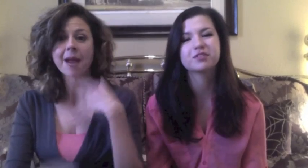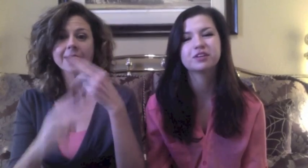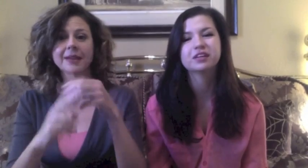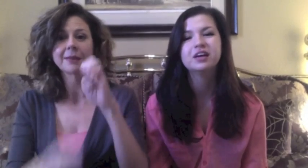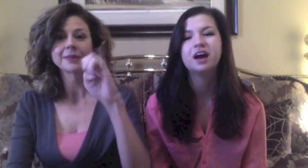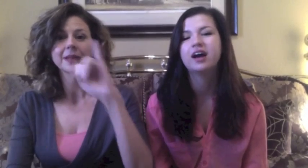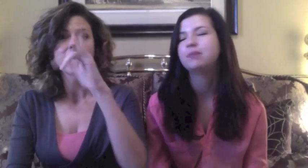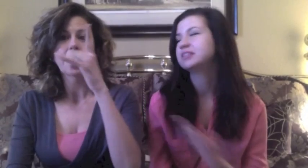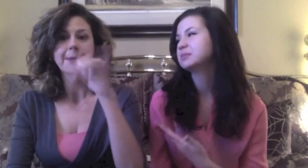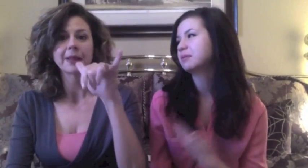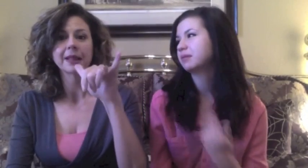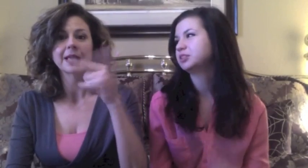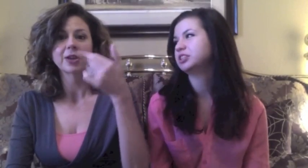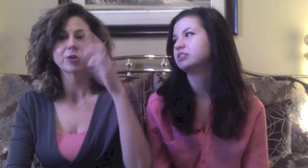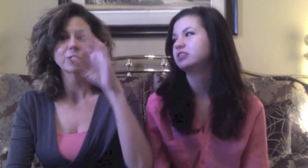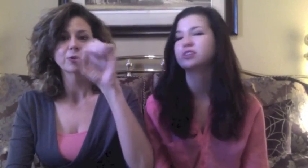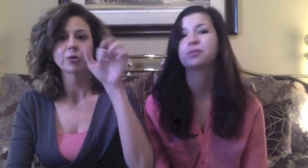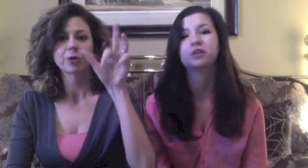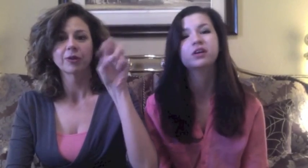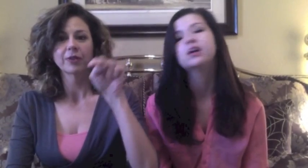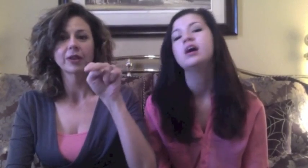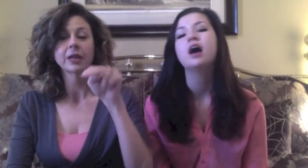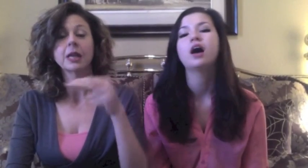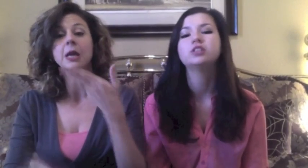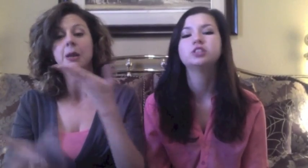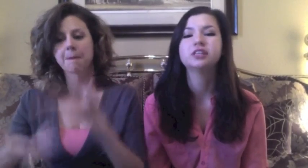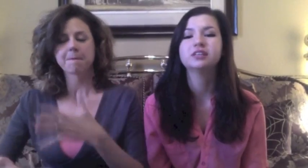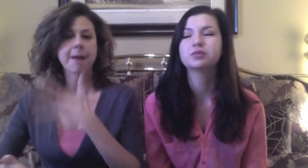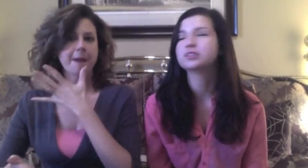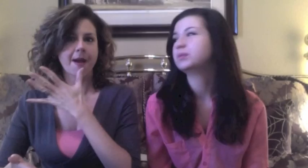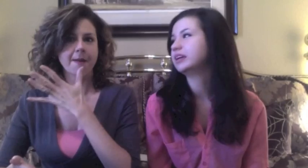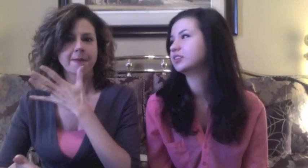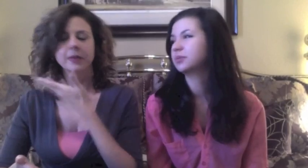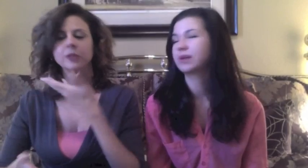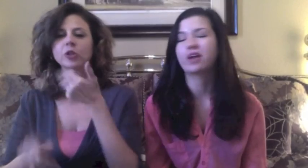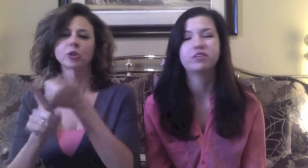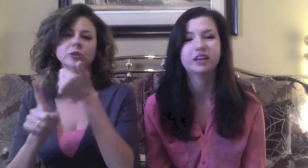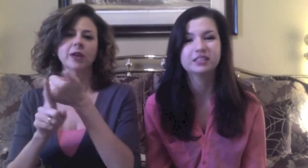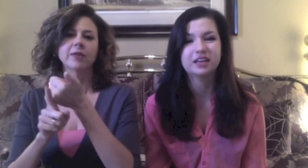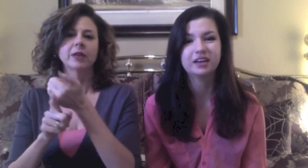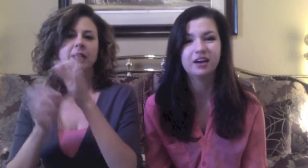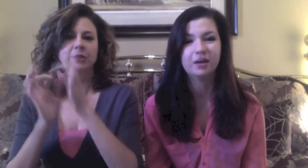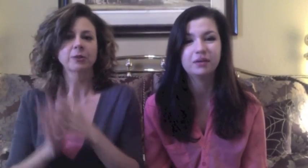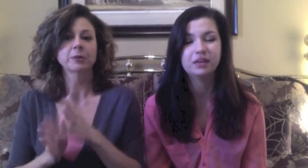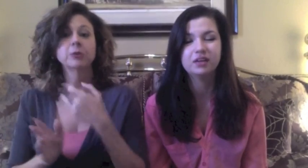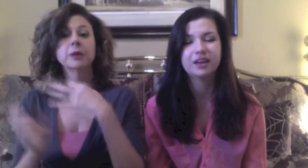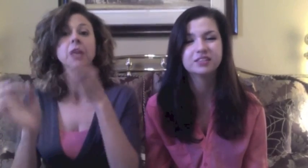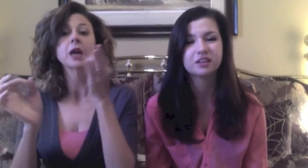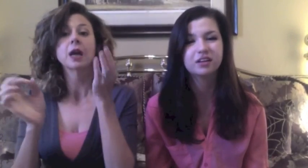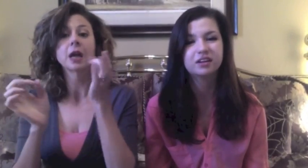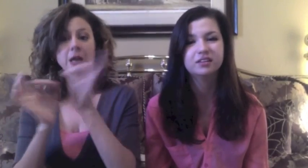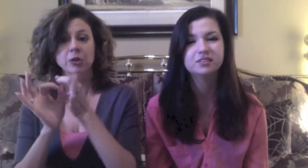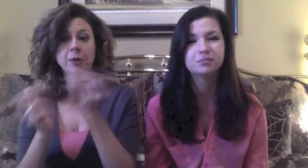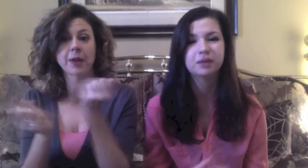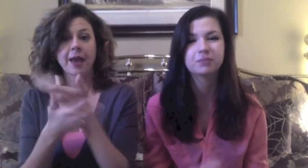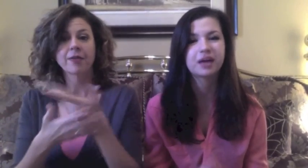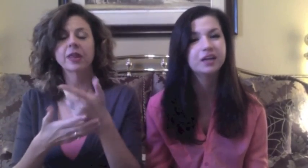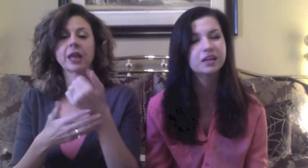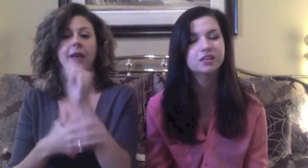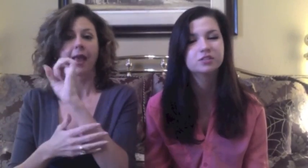Hi, my name is Emily Griffin. This is my mom. She's an interpreter. She is going to be interpreting everything I say. In ASL, it is like